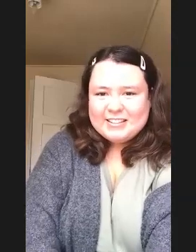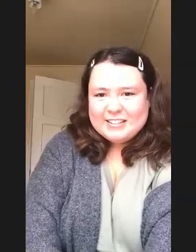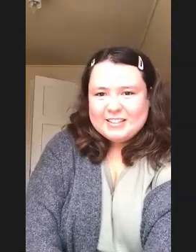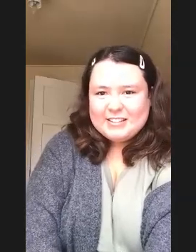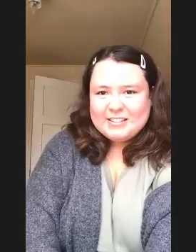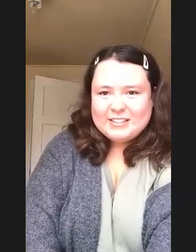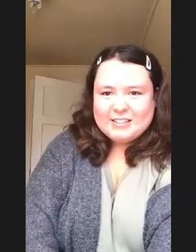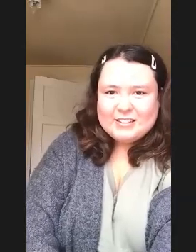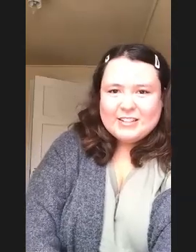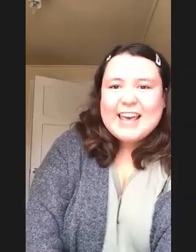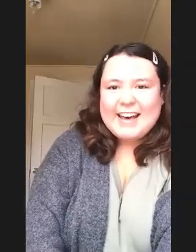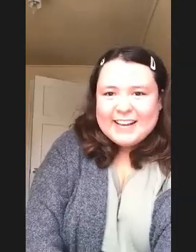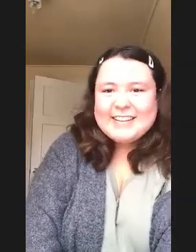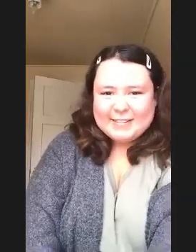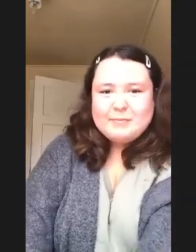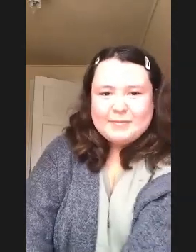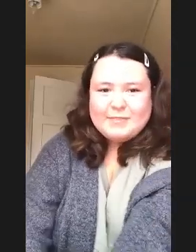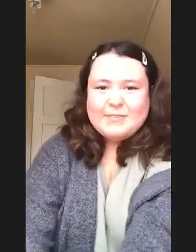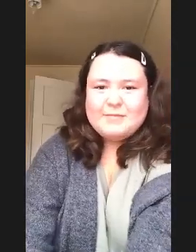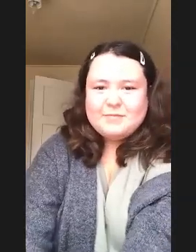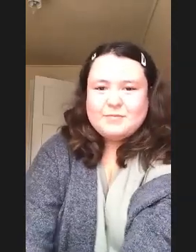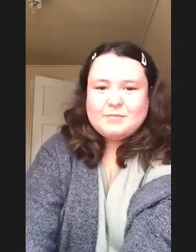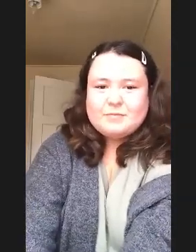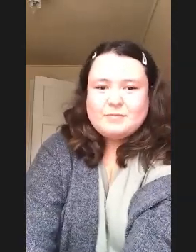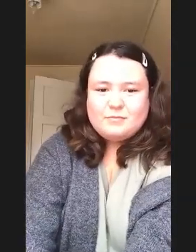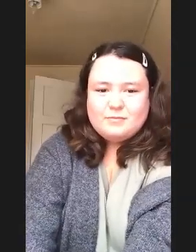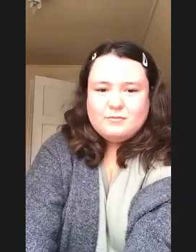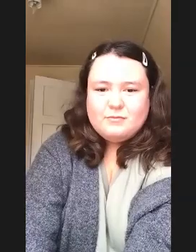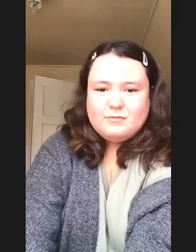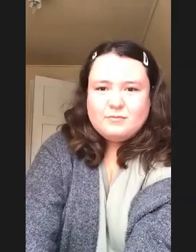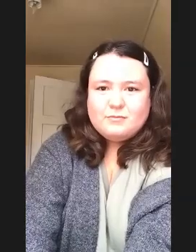is like this? Yeah. Okay. So I'm going to pause the recording for this.